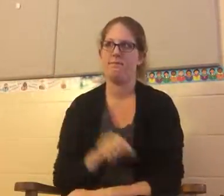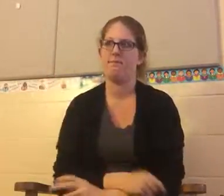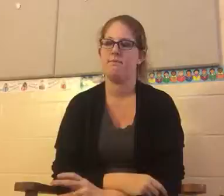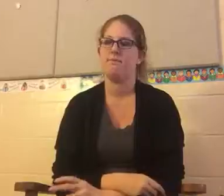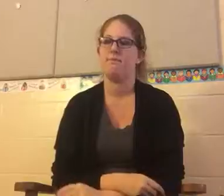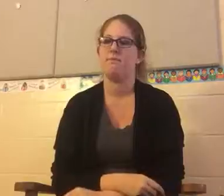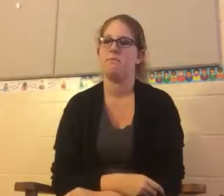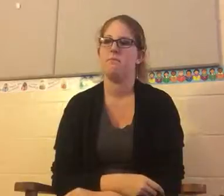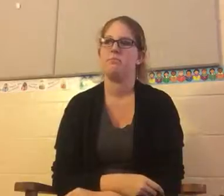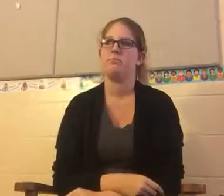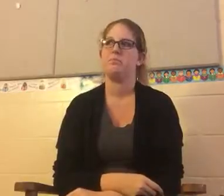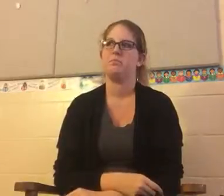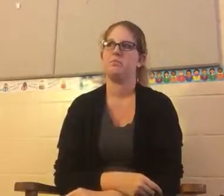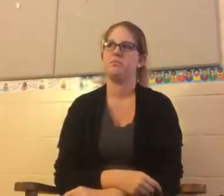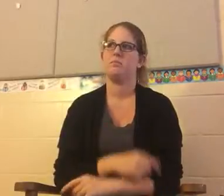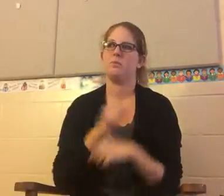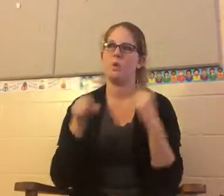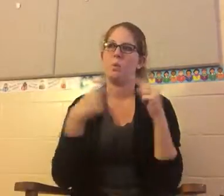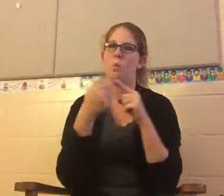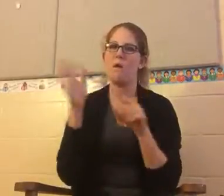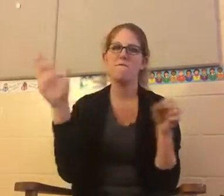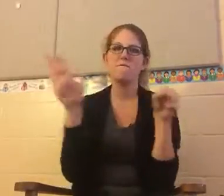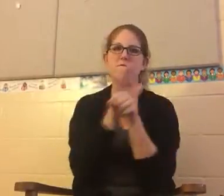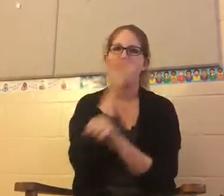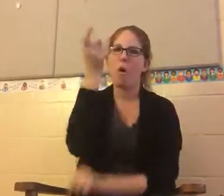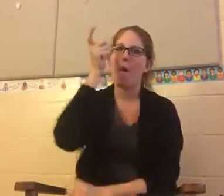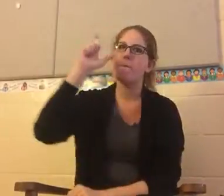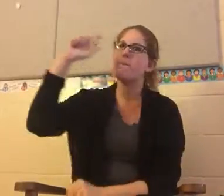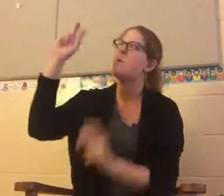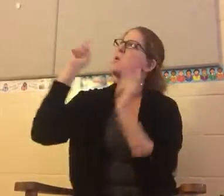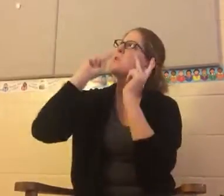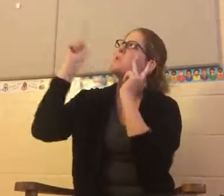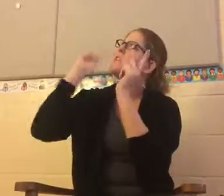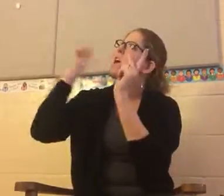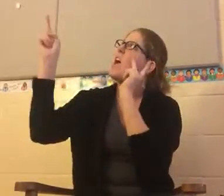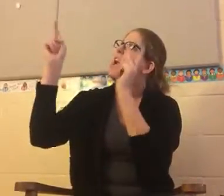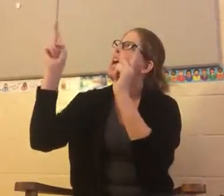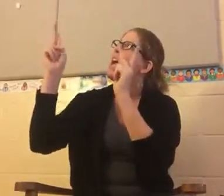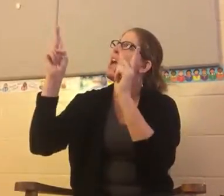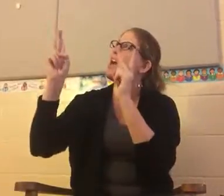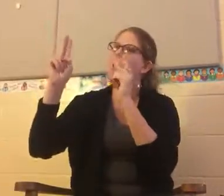So when you look up at a full moon, you are actually seeing deep and dark holes across the moon's surface.